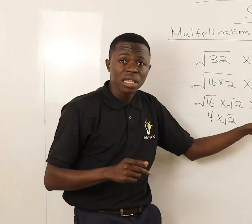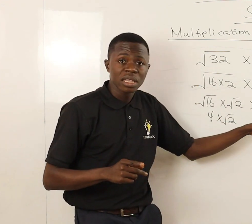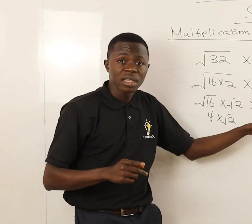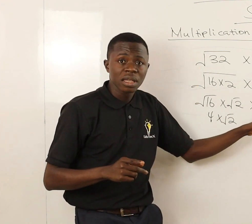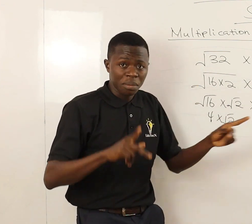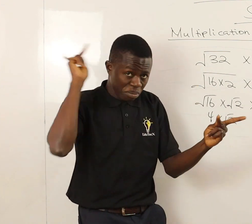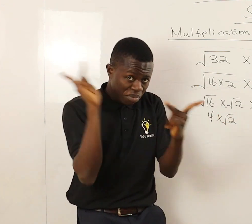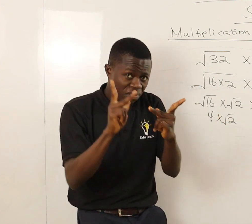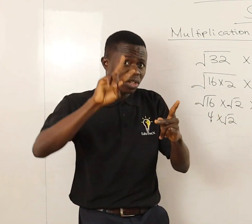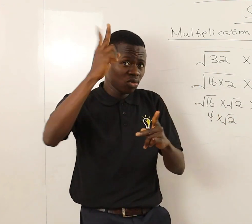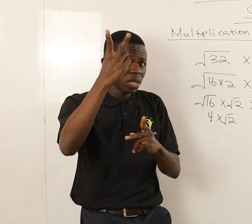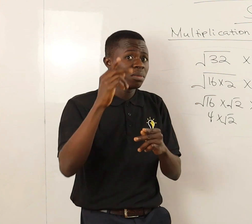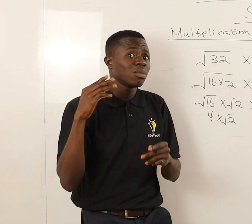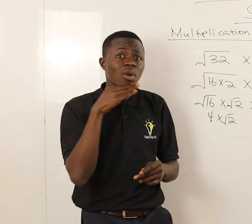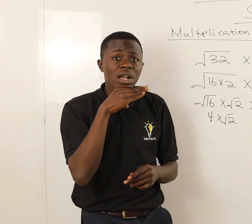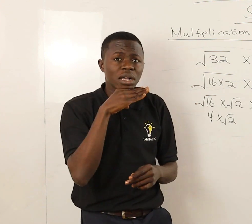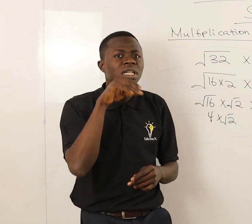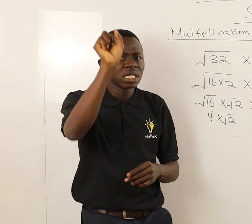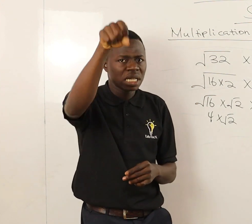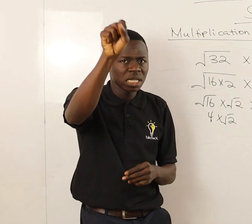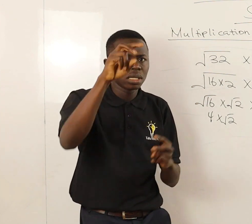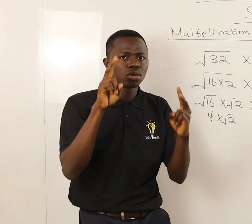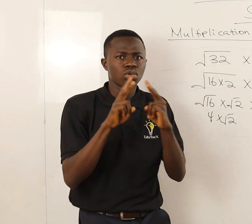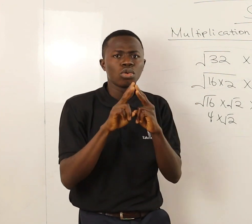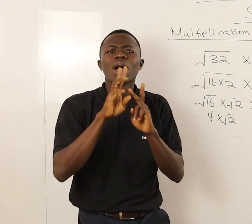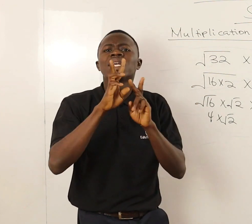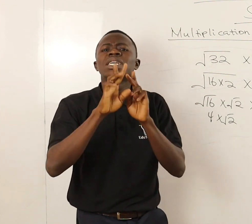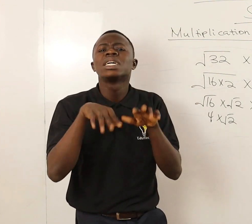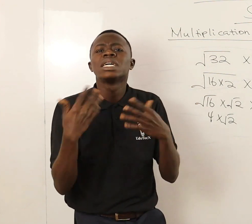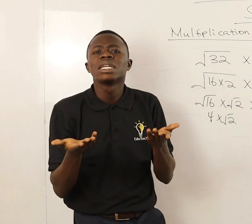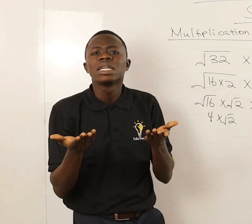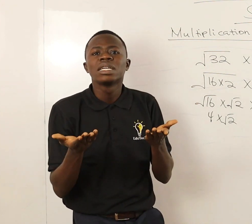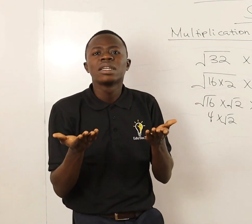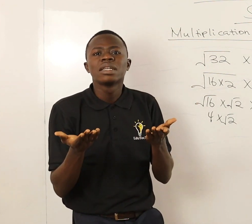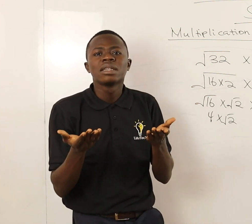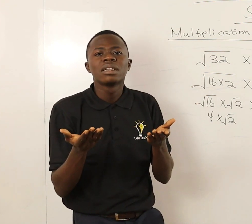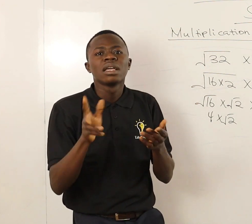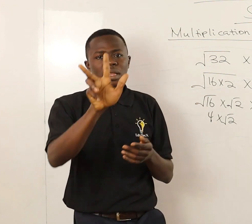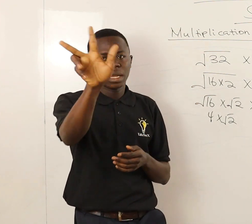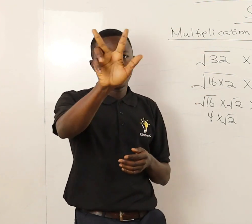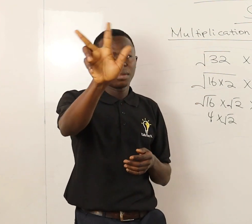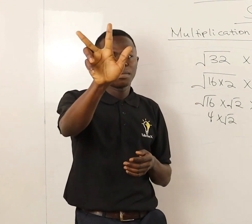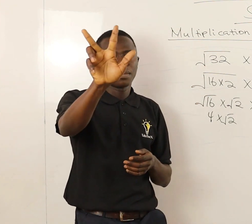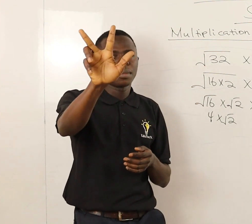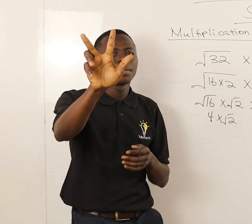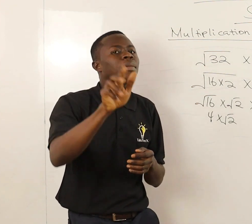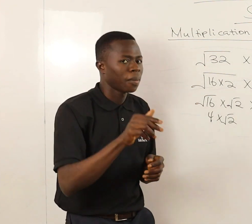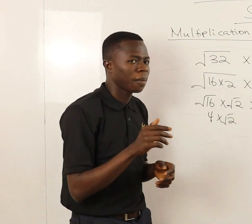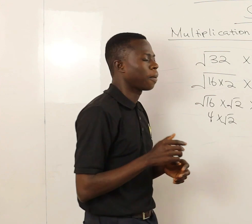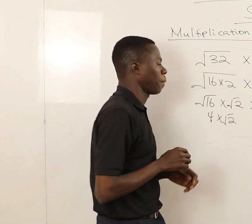Square root of 9 is a perfect, or 9 is a perfect square. So square root of 9, and then the answer is going to be 3. So 4 square